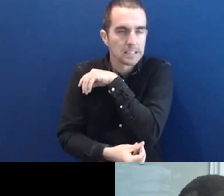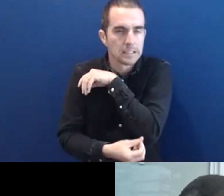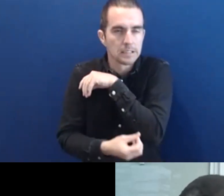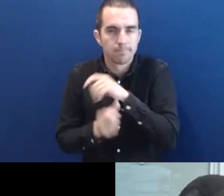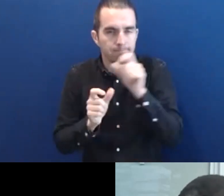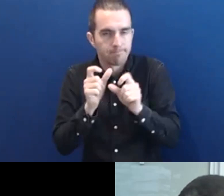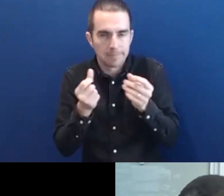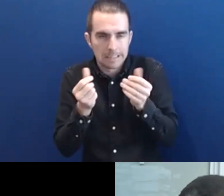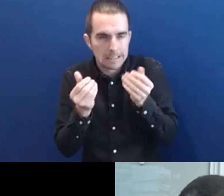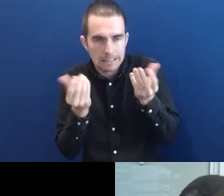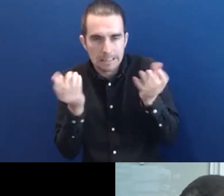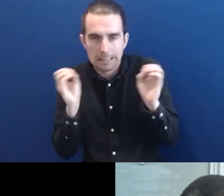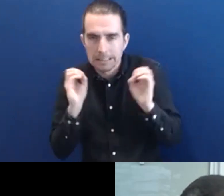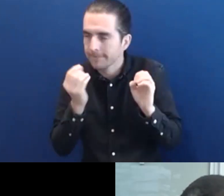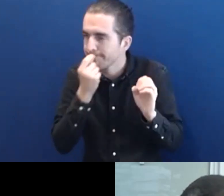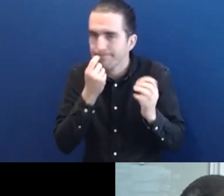And